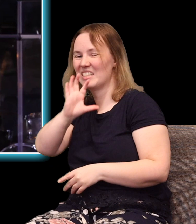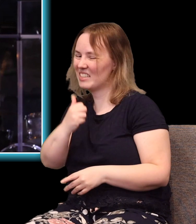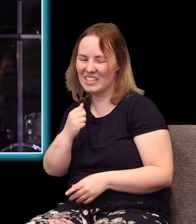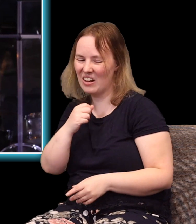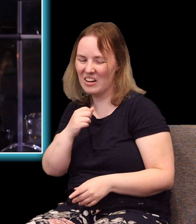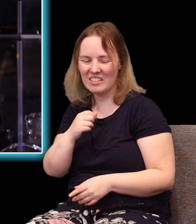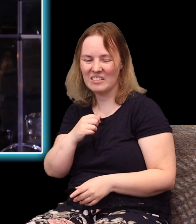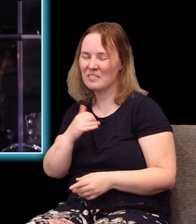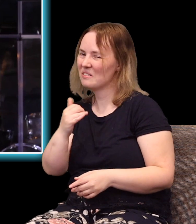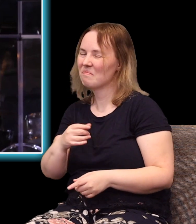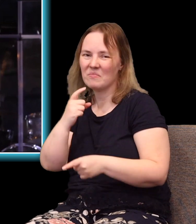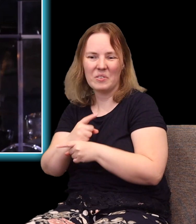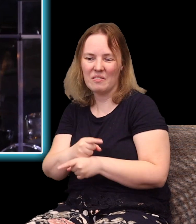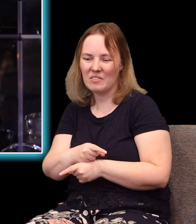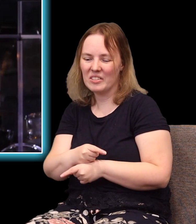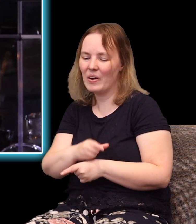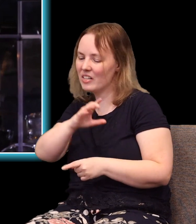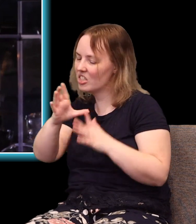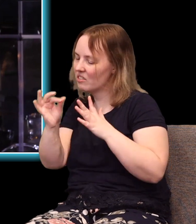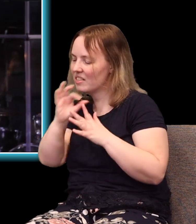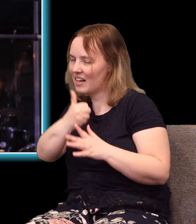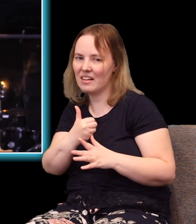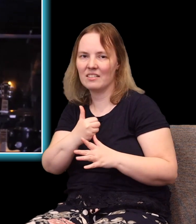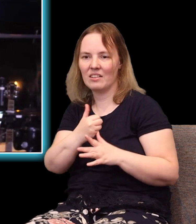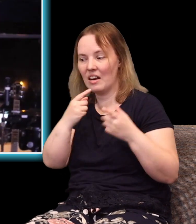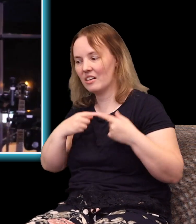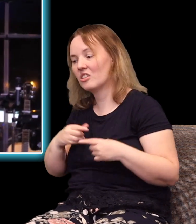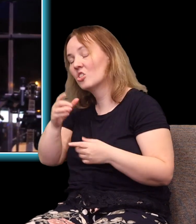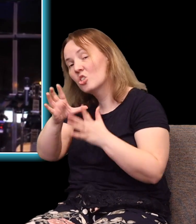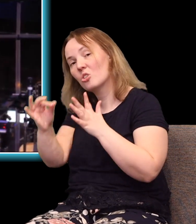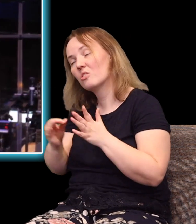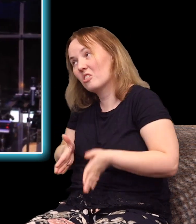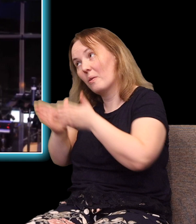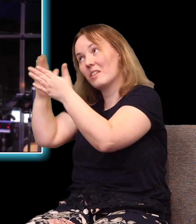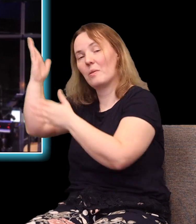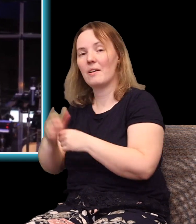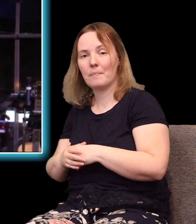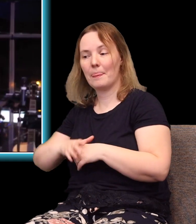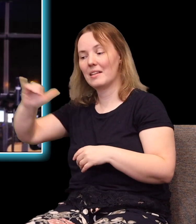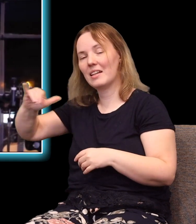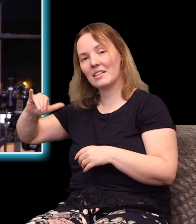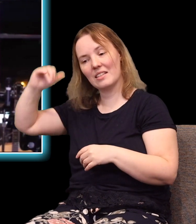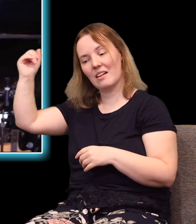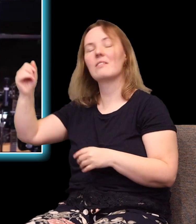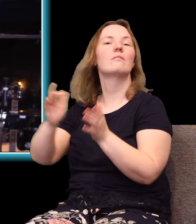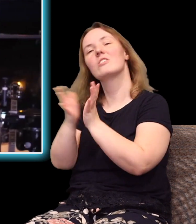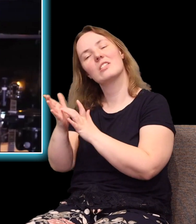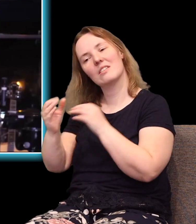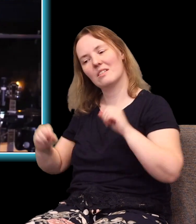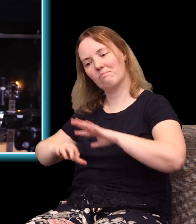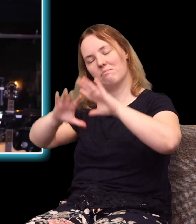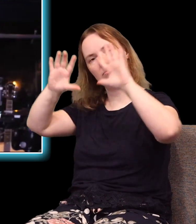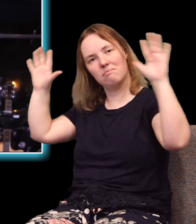me, then I choose, okay, I choose to not do that, or I choose to go His way. What am I doing? The likeness of Jesus is